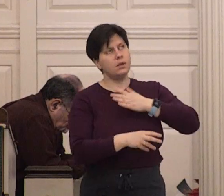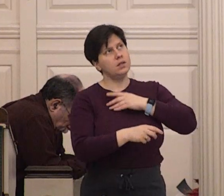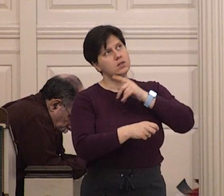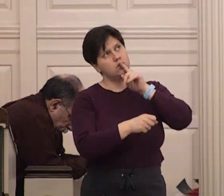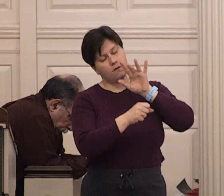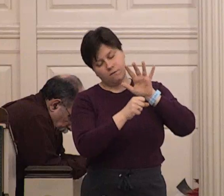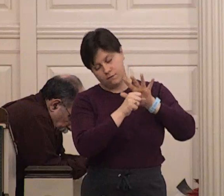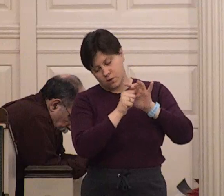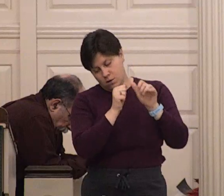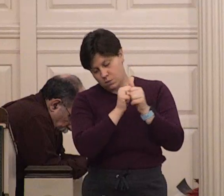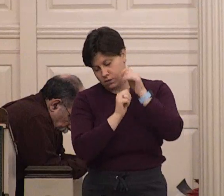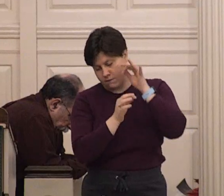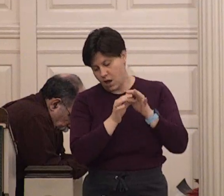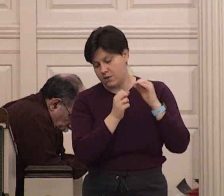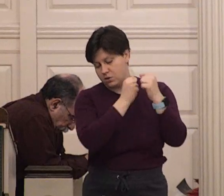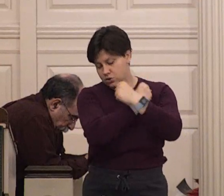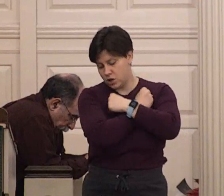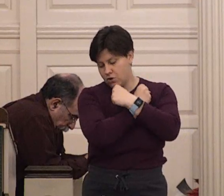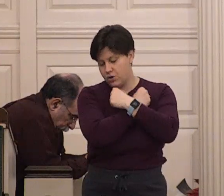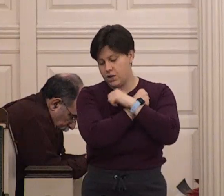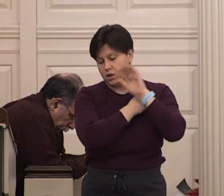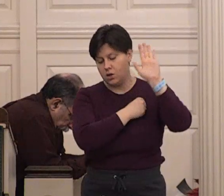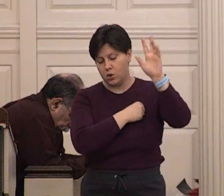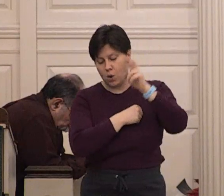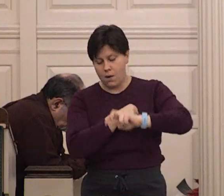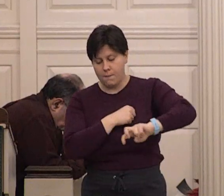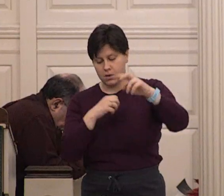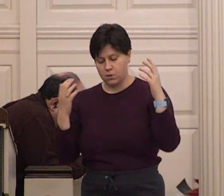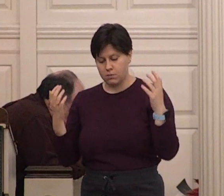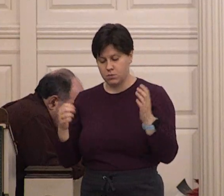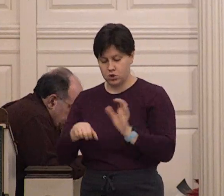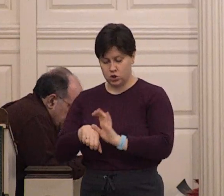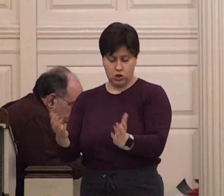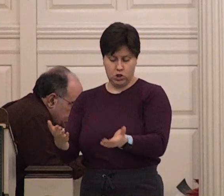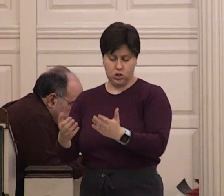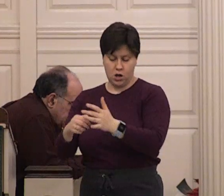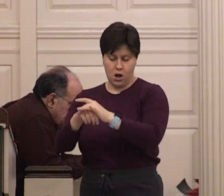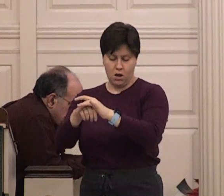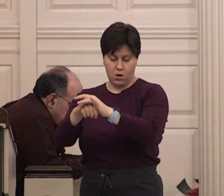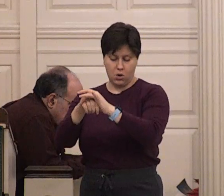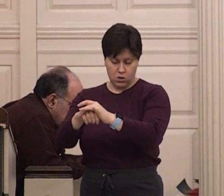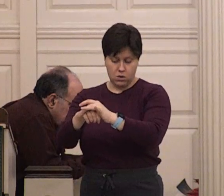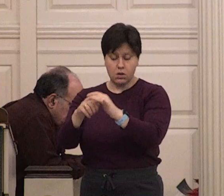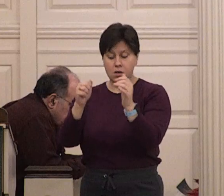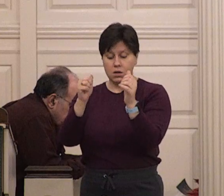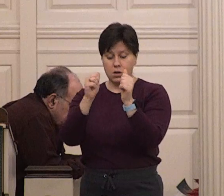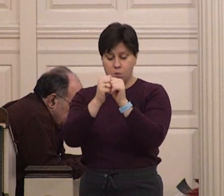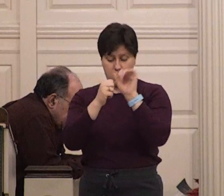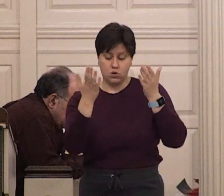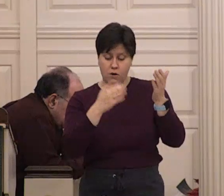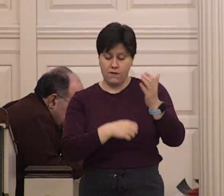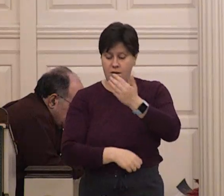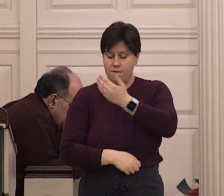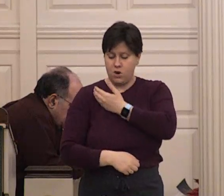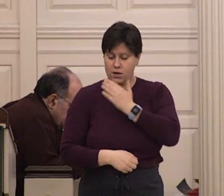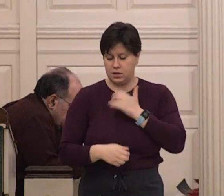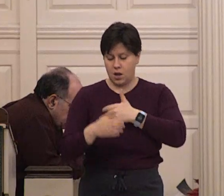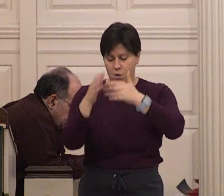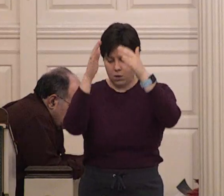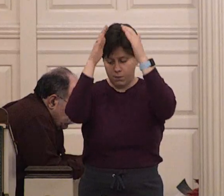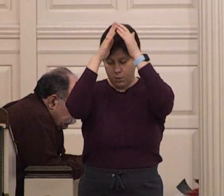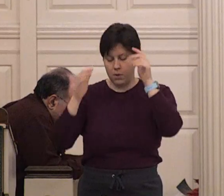confirm in faith and charity your pilgrim church on earth, with your servant Francis, our